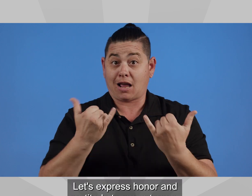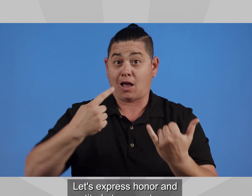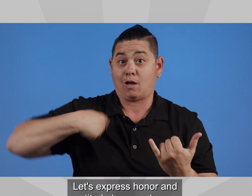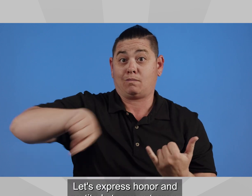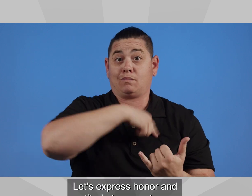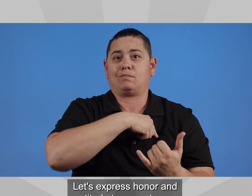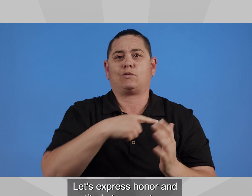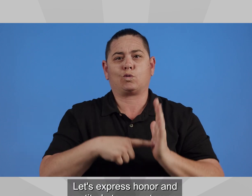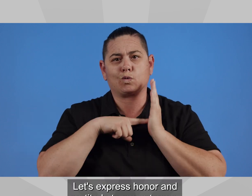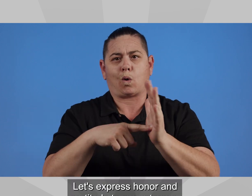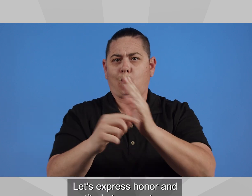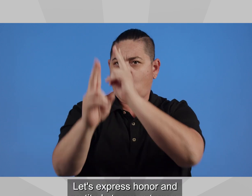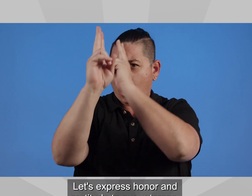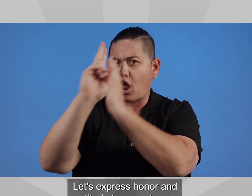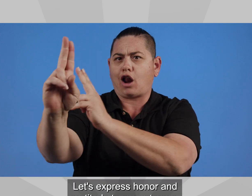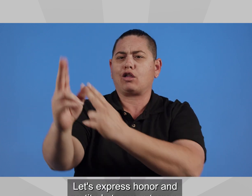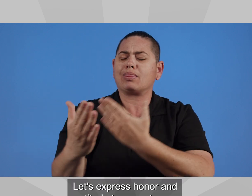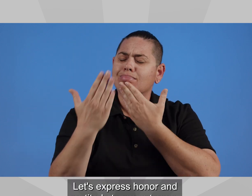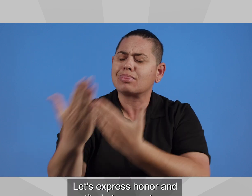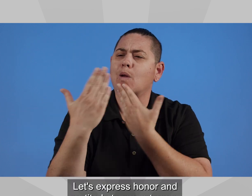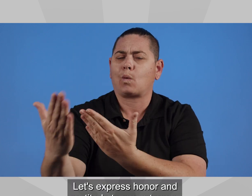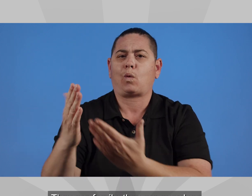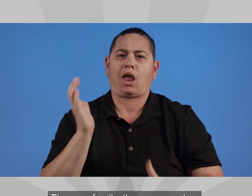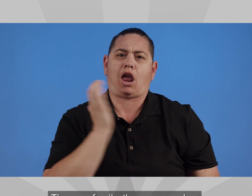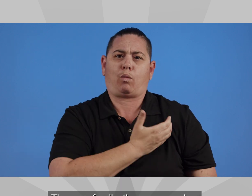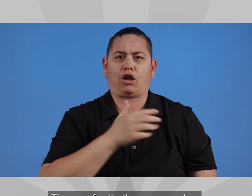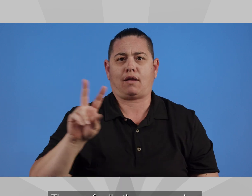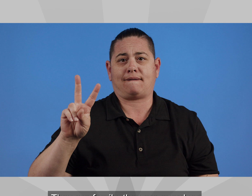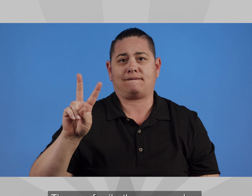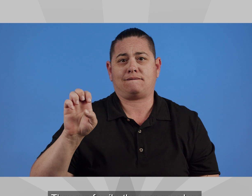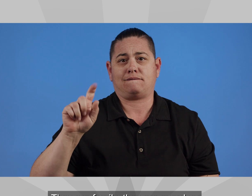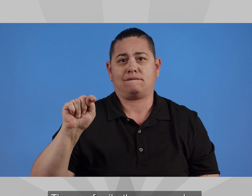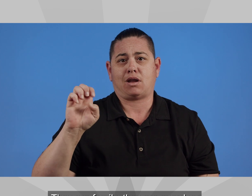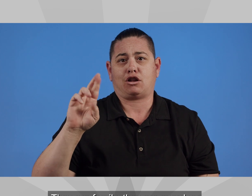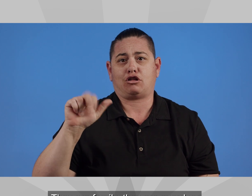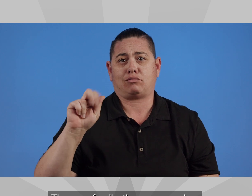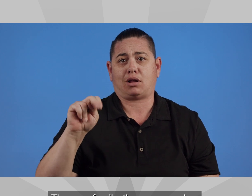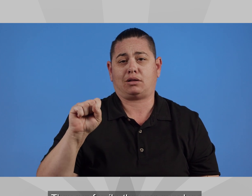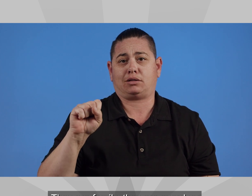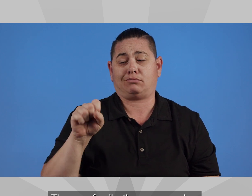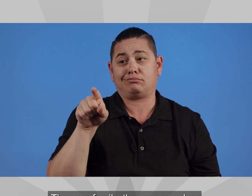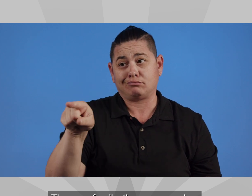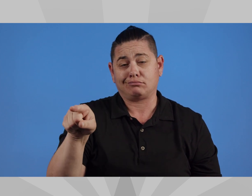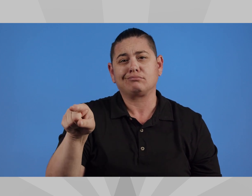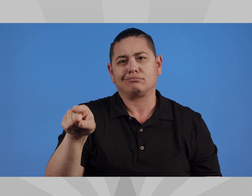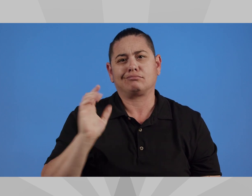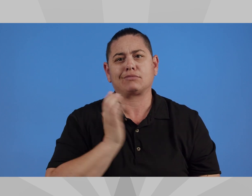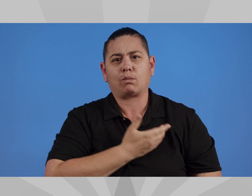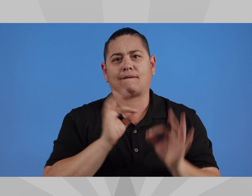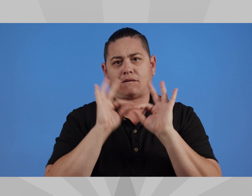Let's express honor and gratitude to our veterans. They are family. They are overdue.